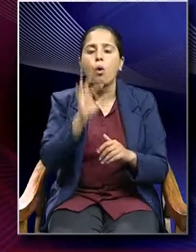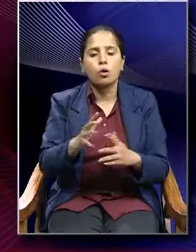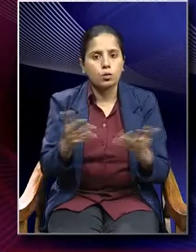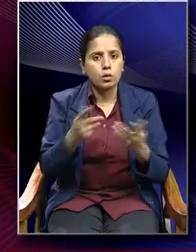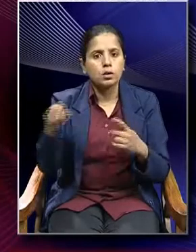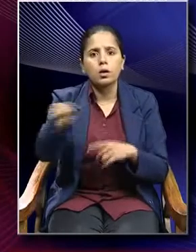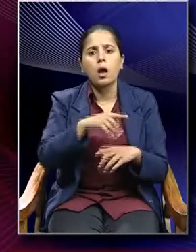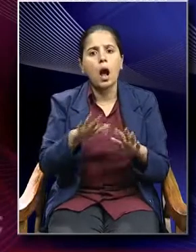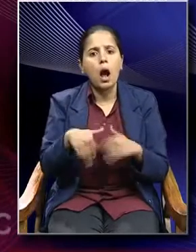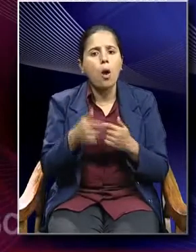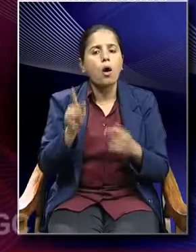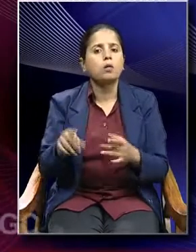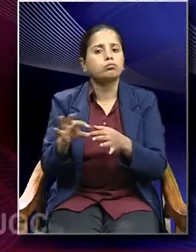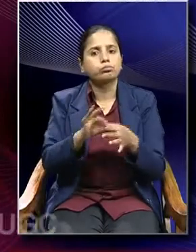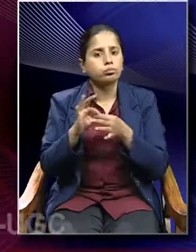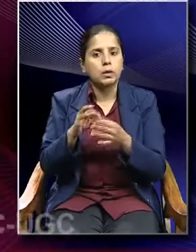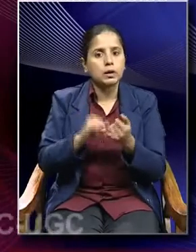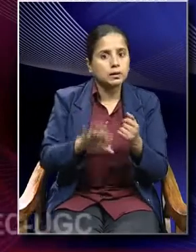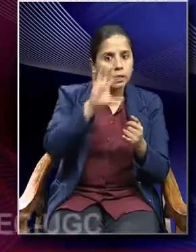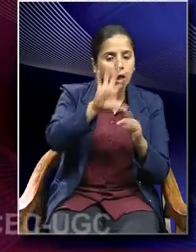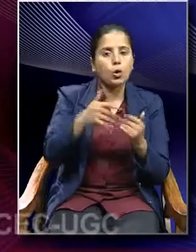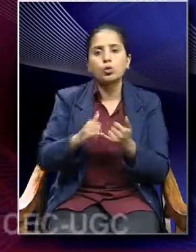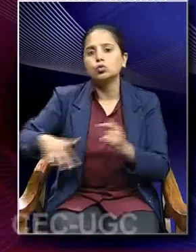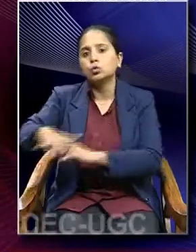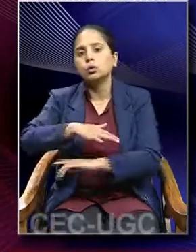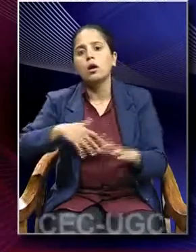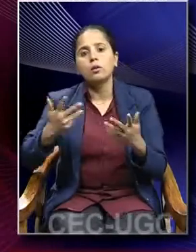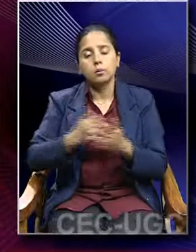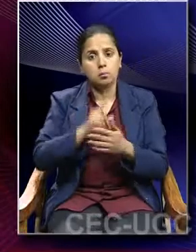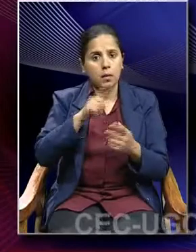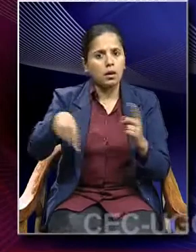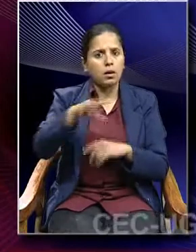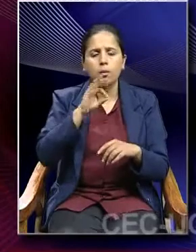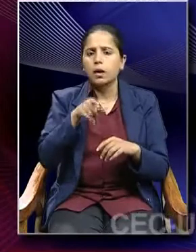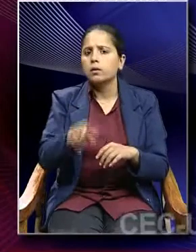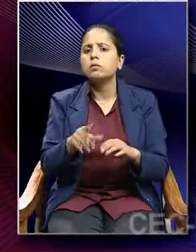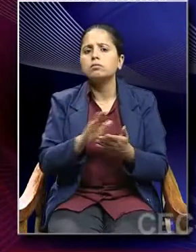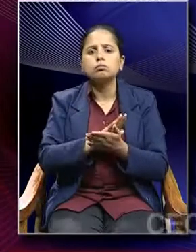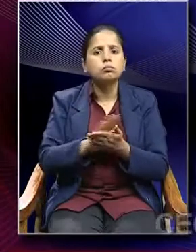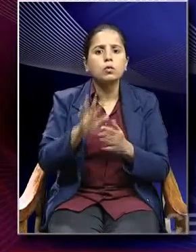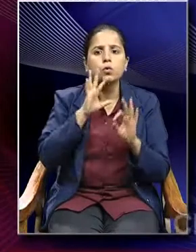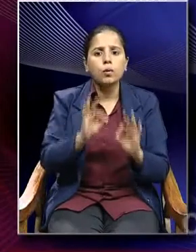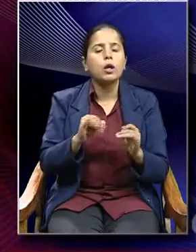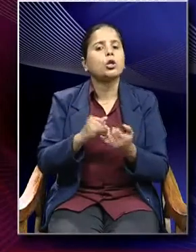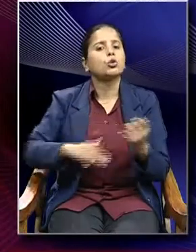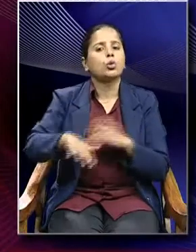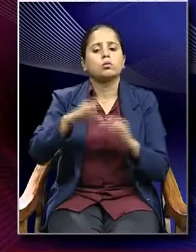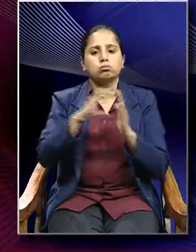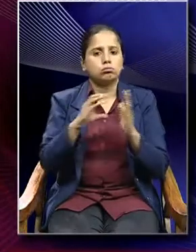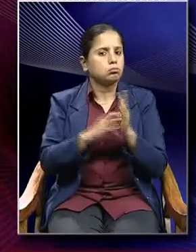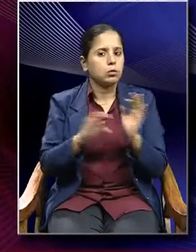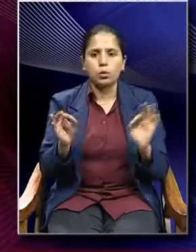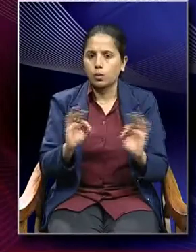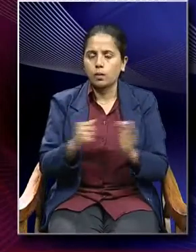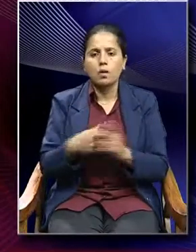how there is a relation between state and society. But these are not purely sociological texts. Now, how